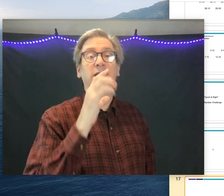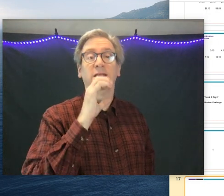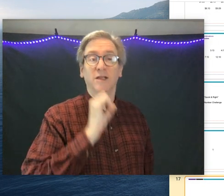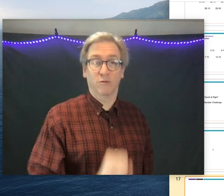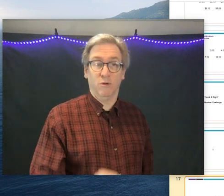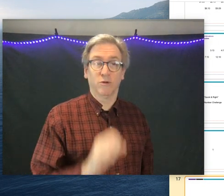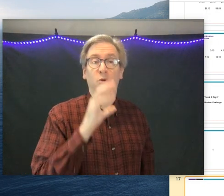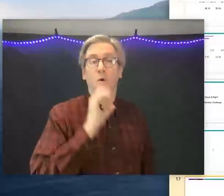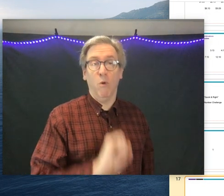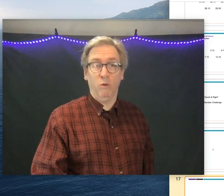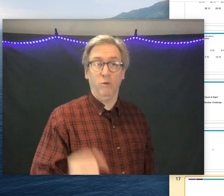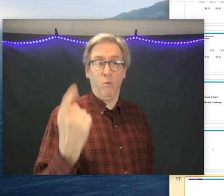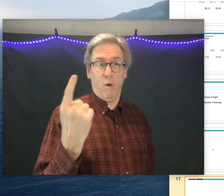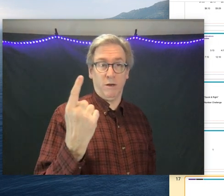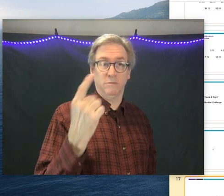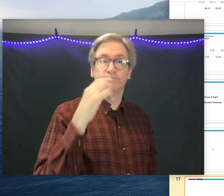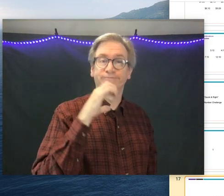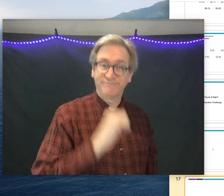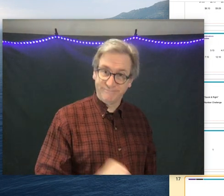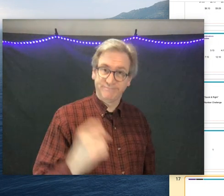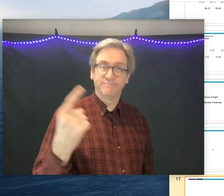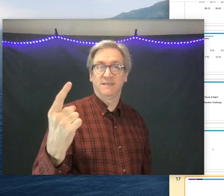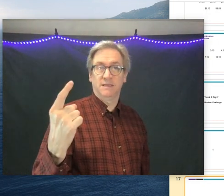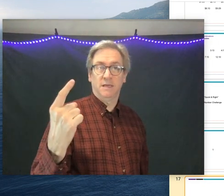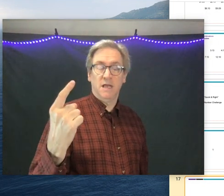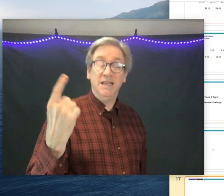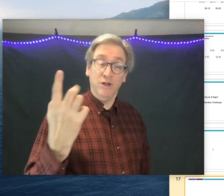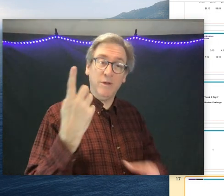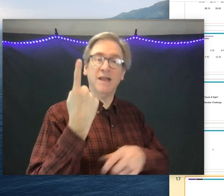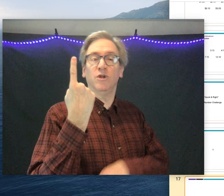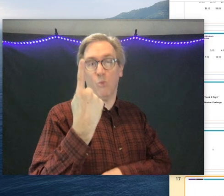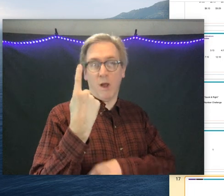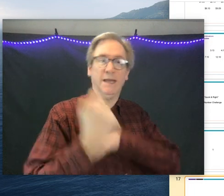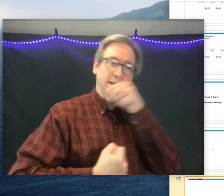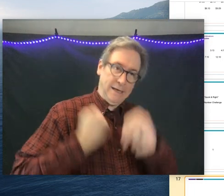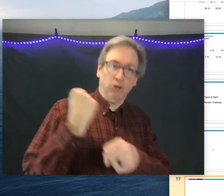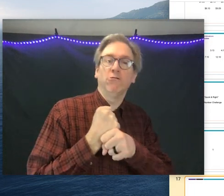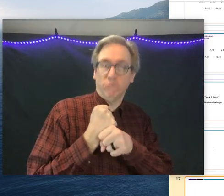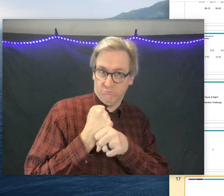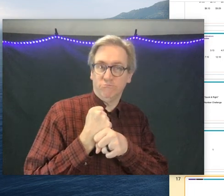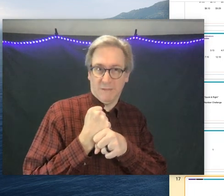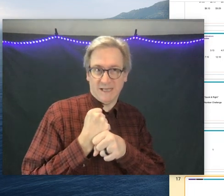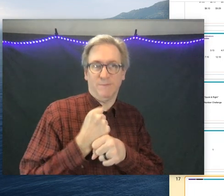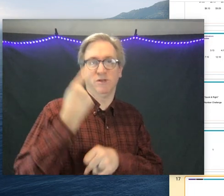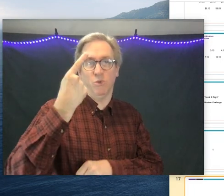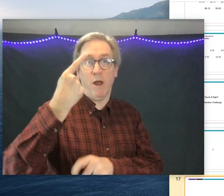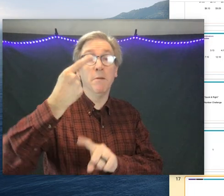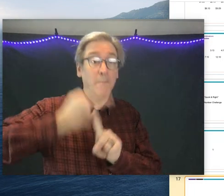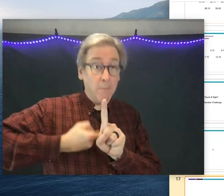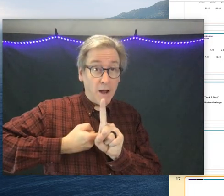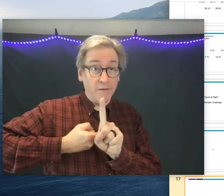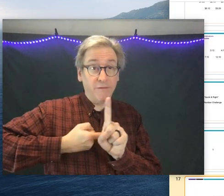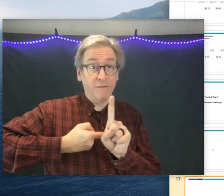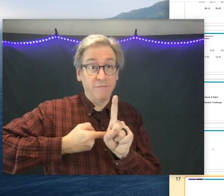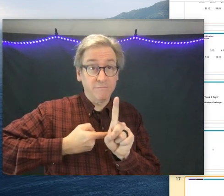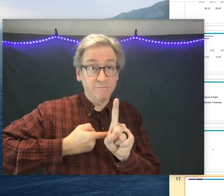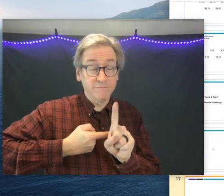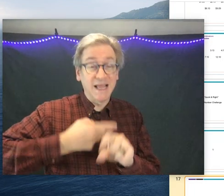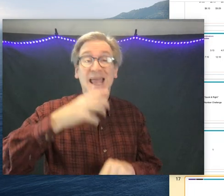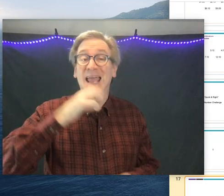1 year old. Old one. Now you can do 1 year as opposed to 1